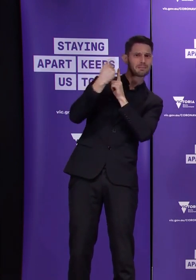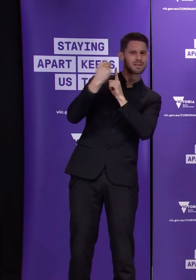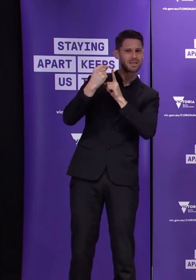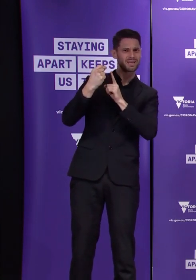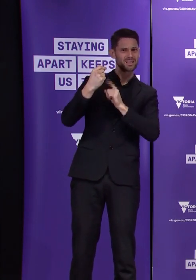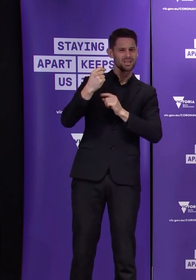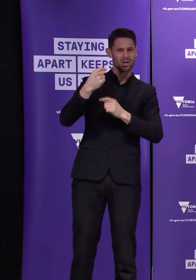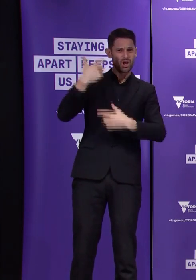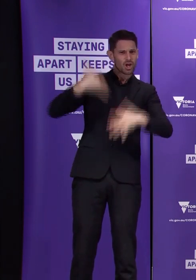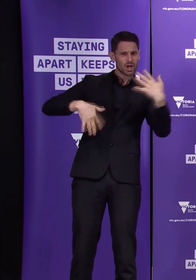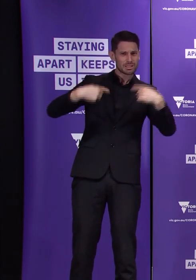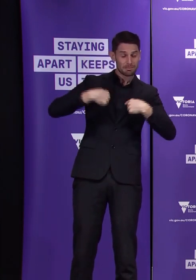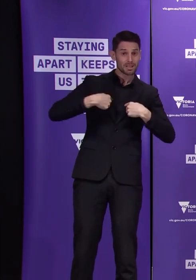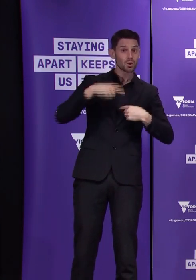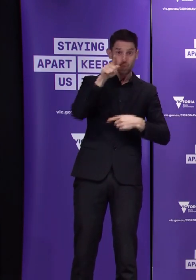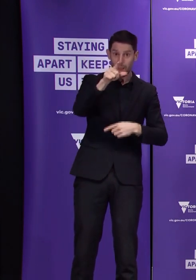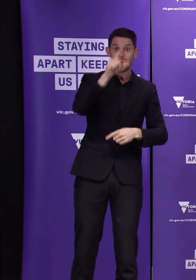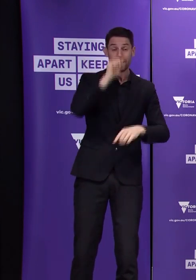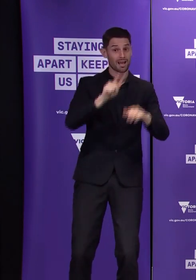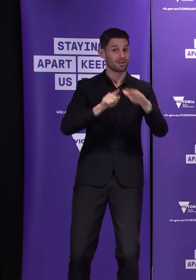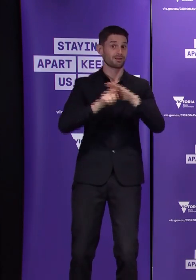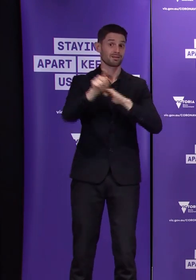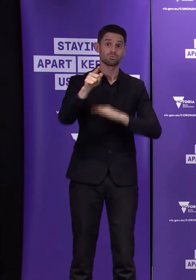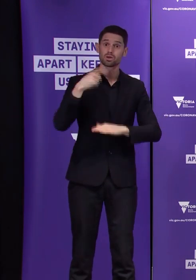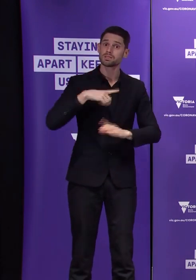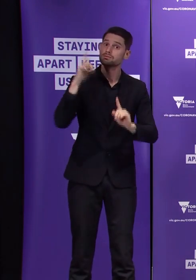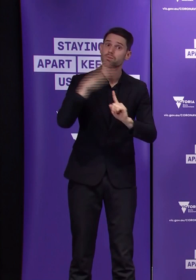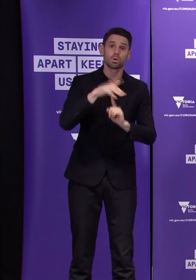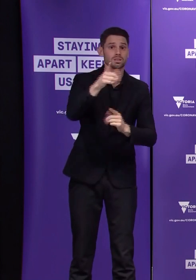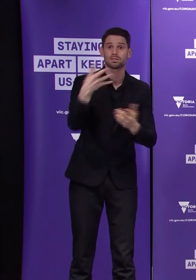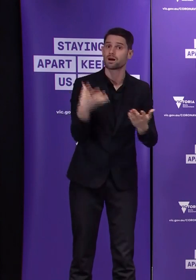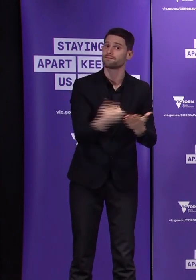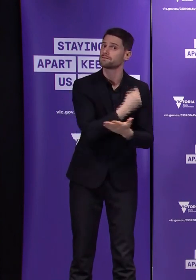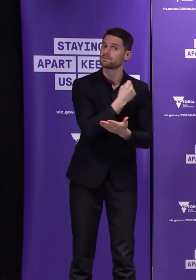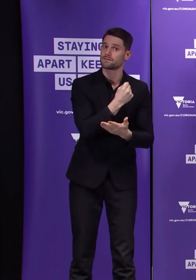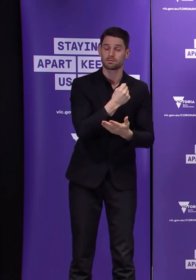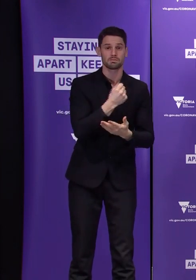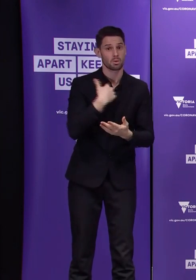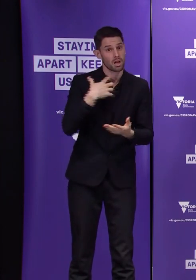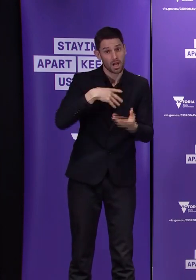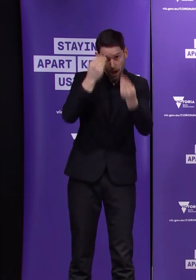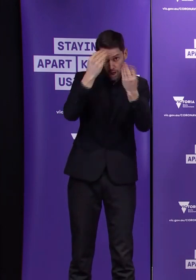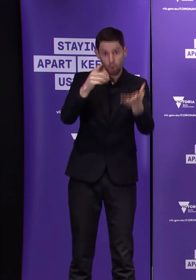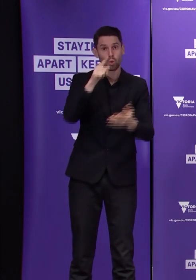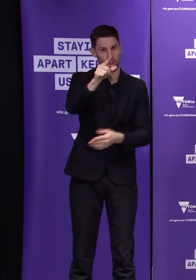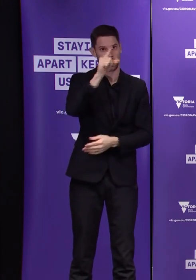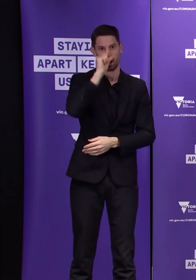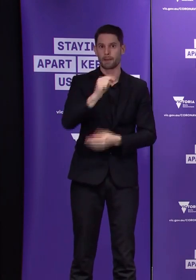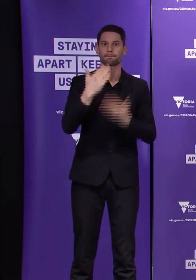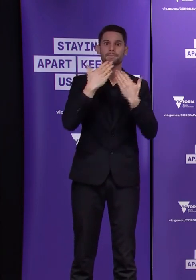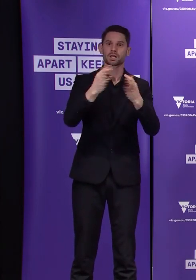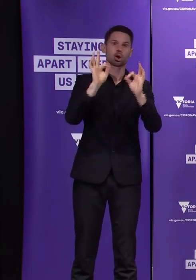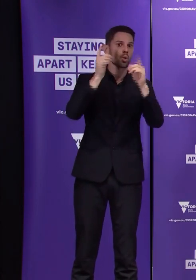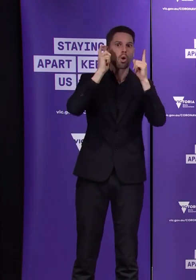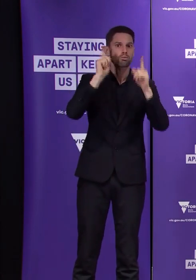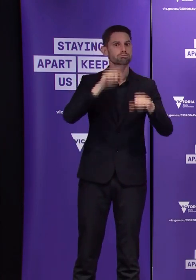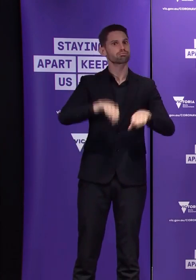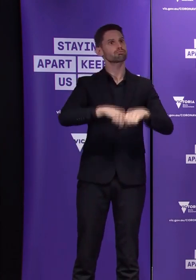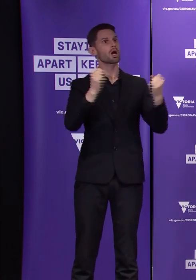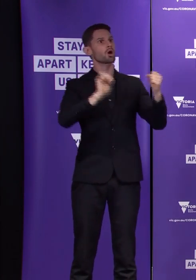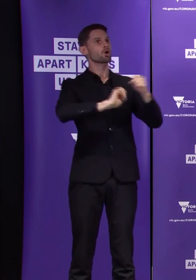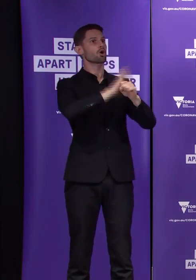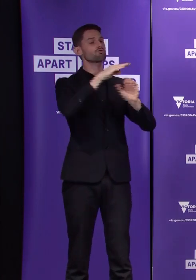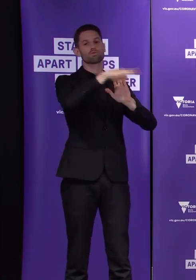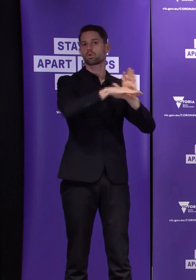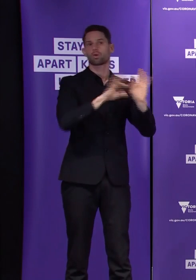moment. Finally, I just wanted to touch on too, in relation to that funding package, to put a bit of a human face to it, a human